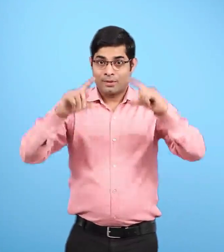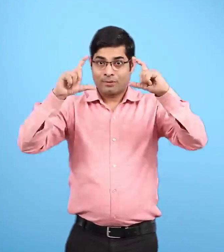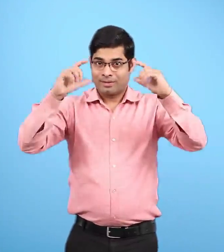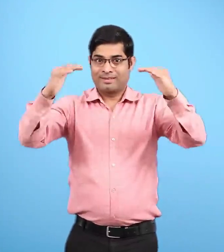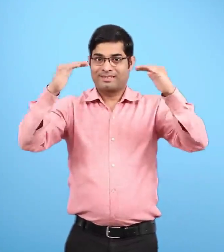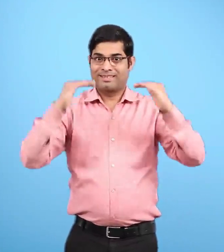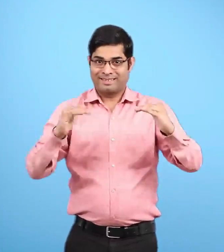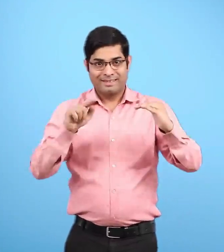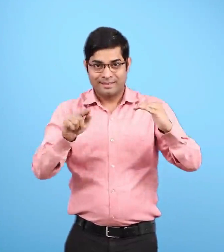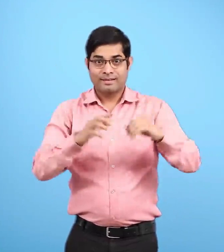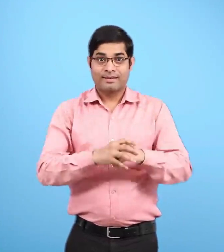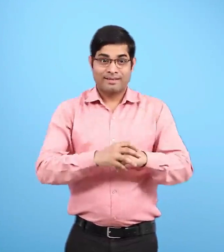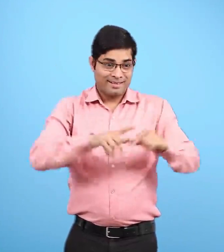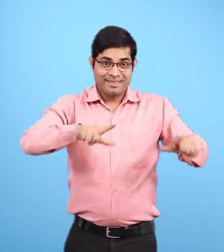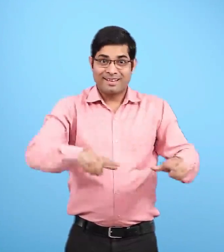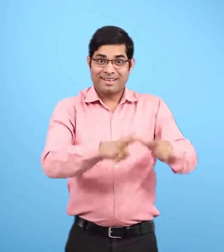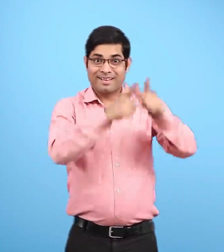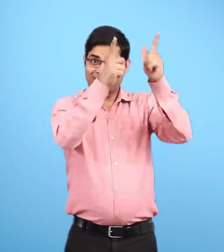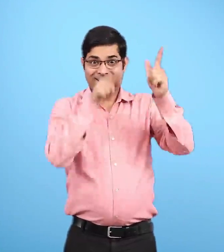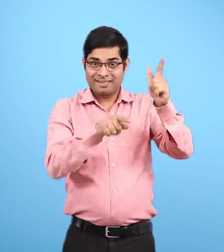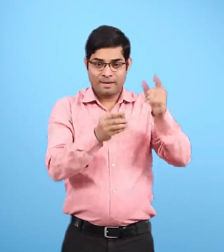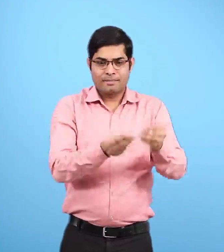2 boys standing near a tree.